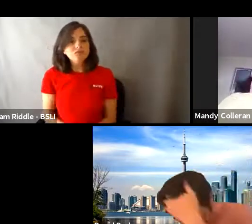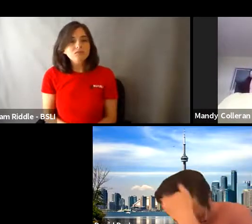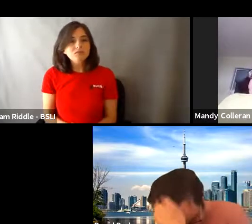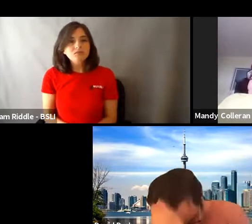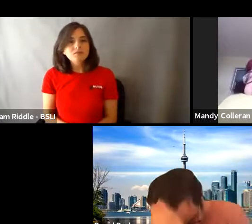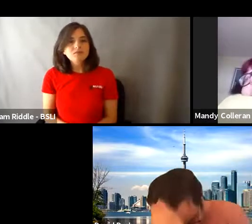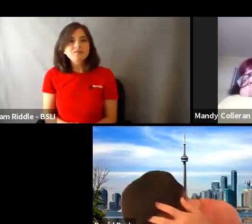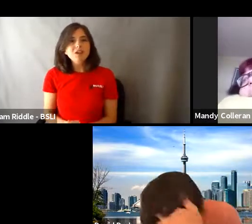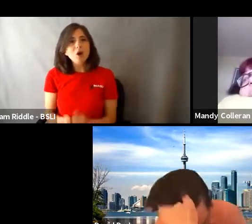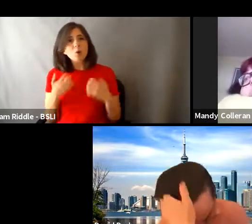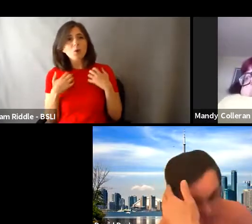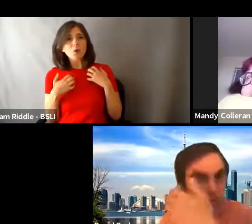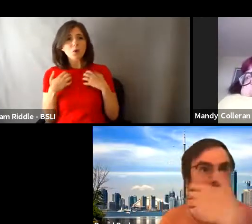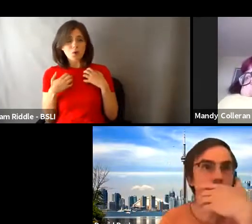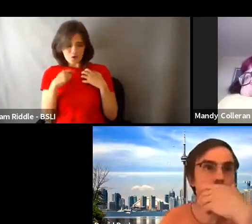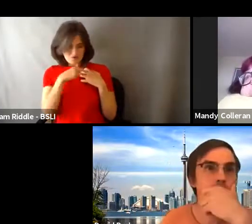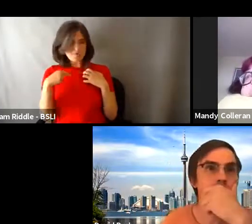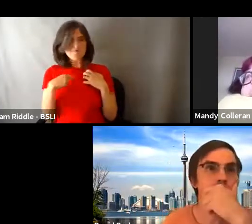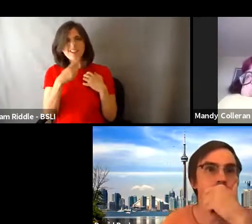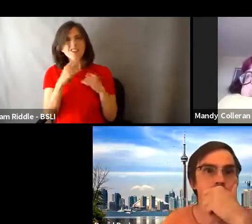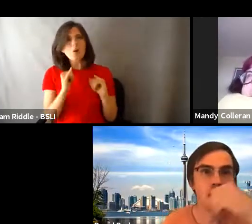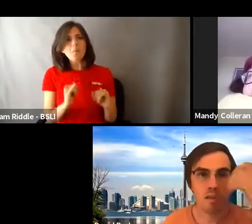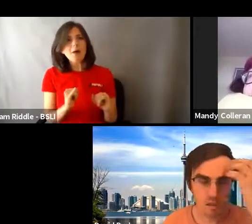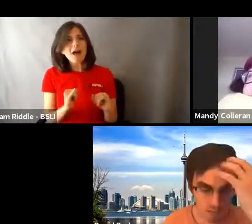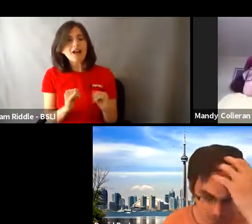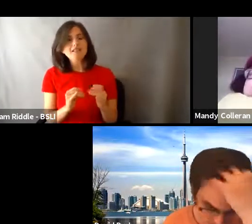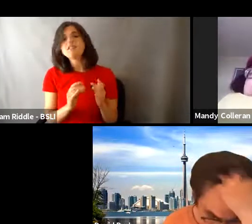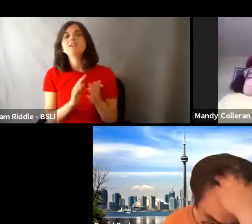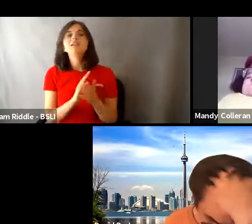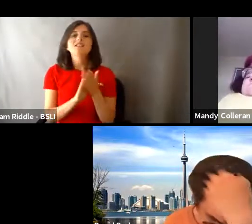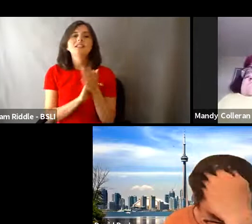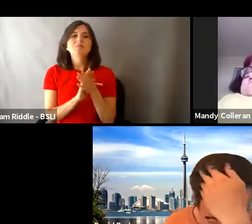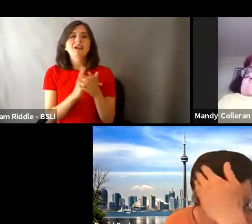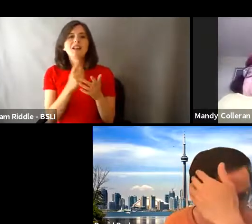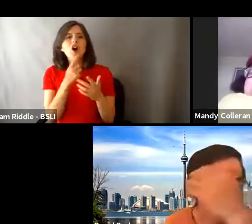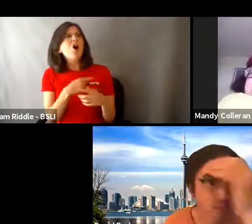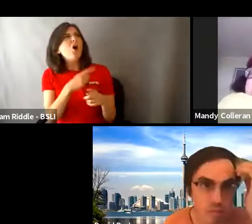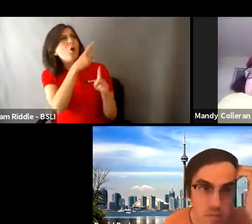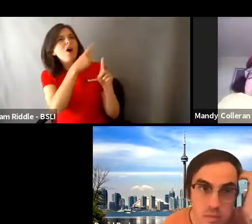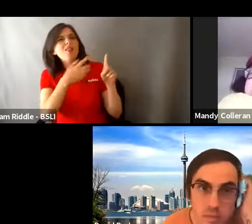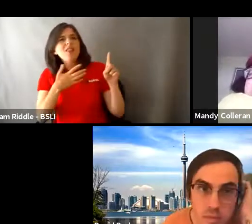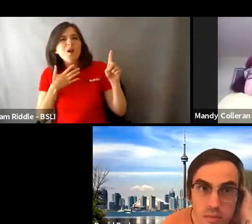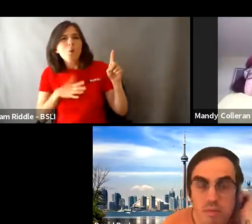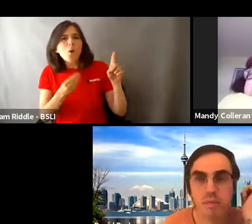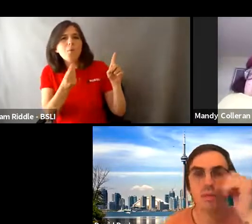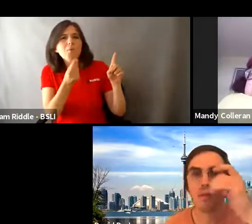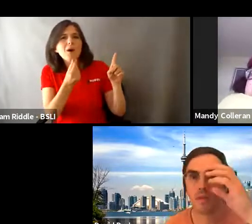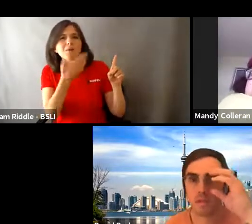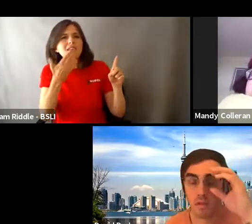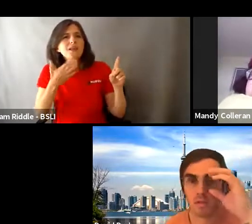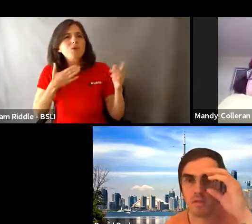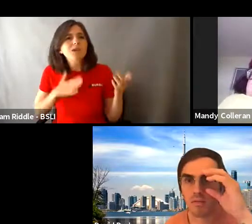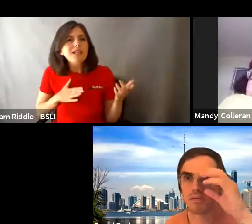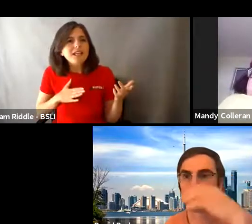treat that bad. You shouldn't kind of be like, look at these people, they want money, they don't need it. You want to kind of incorporate that feeling a little